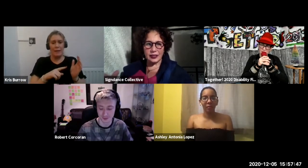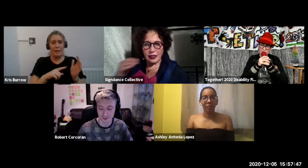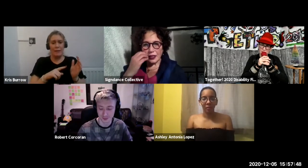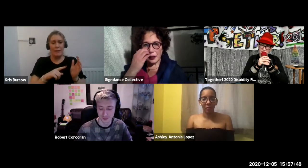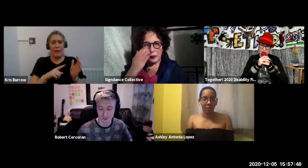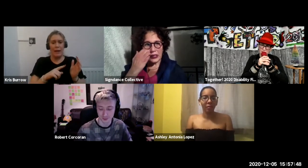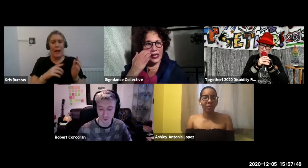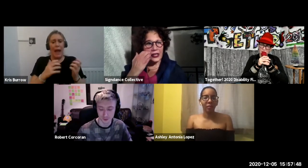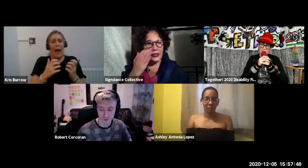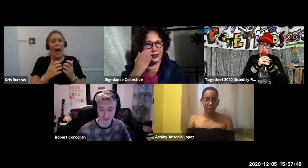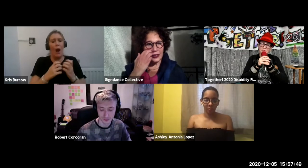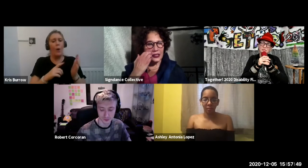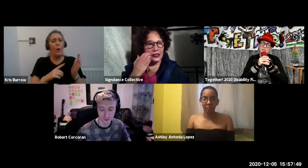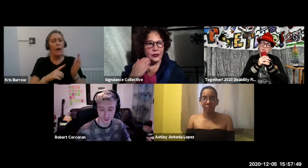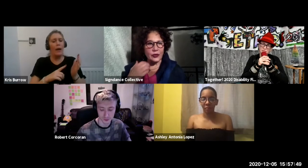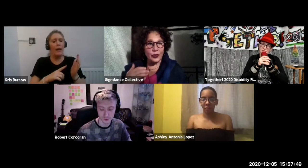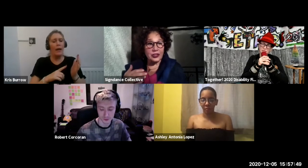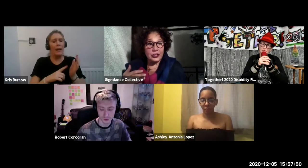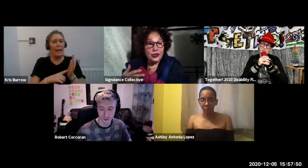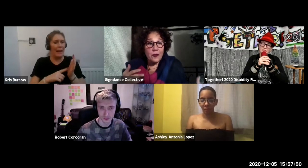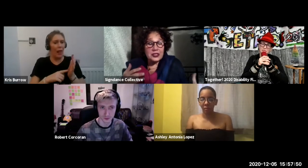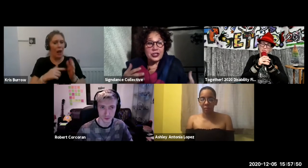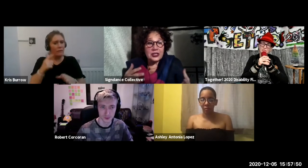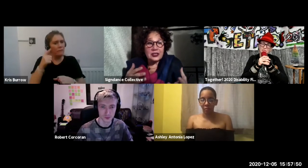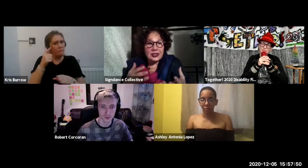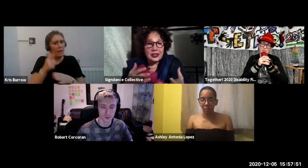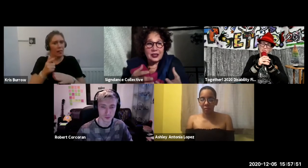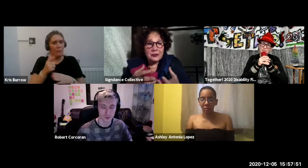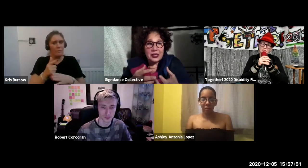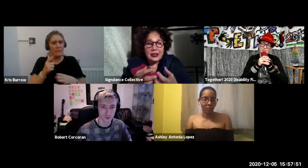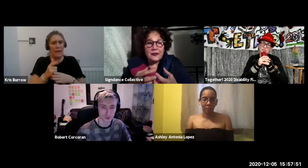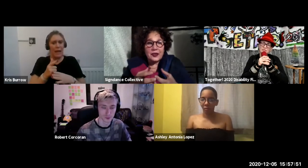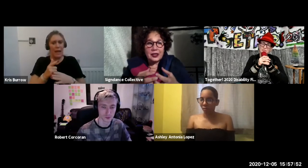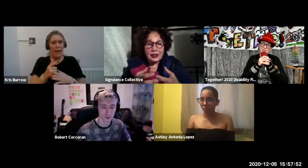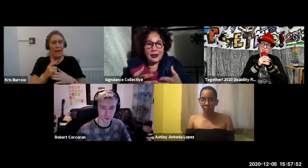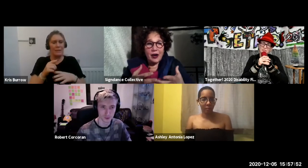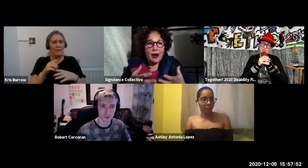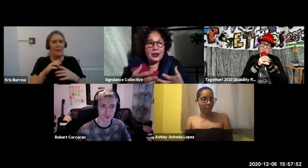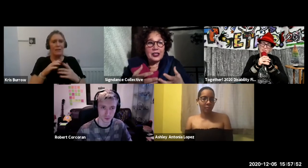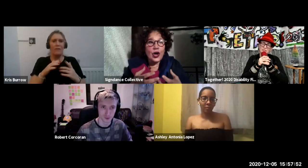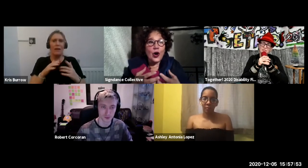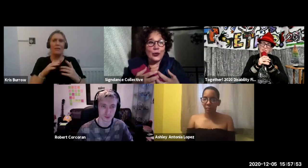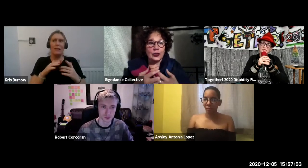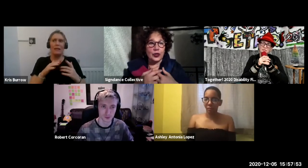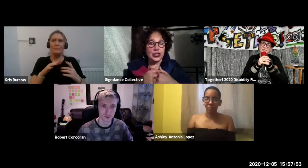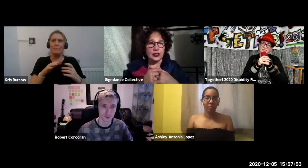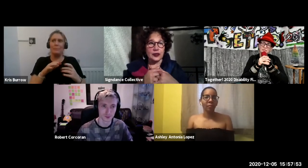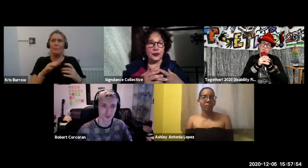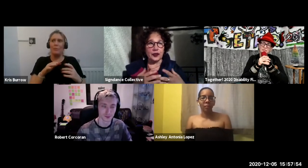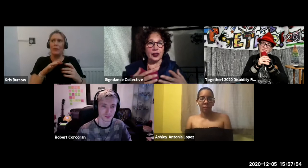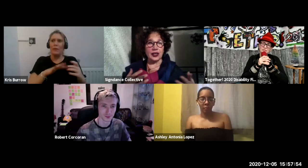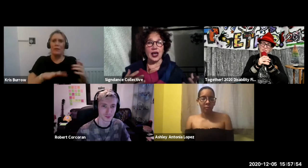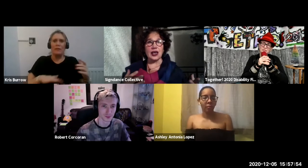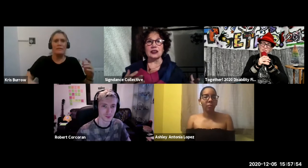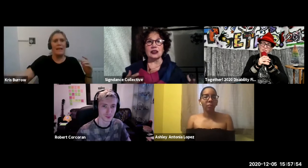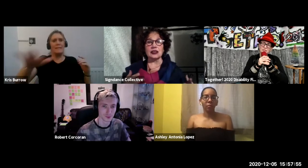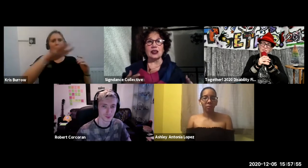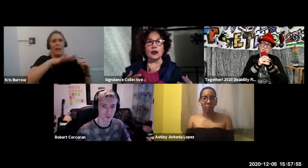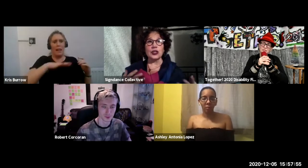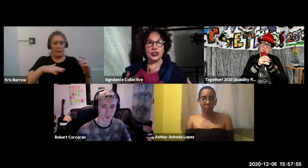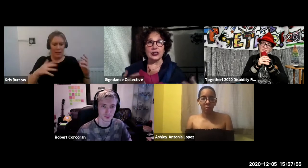desolate place, and with Thomas just in the middle of it on his own, which I